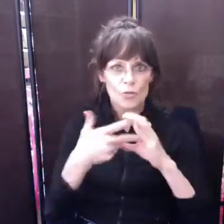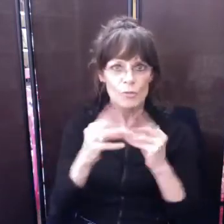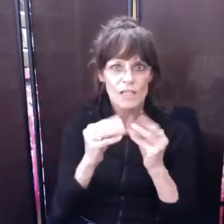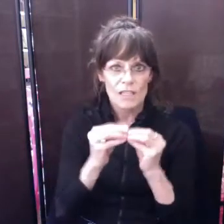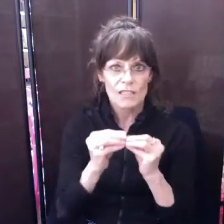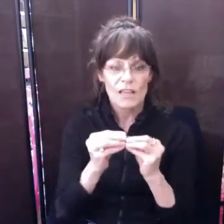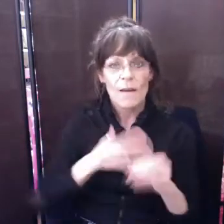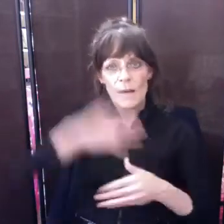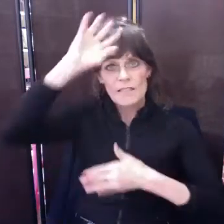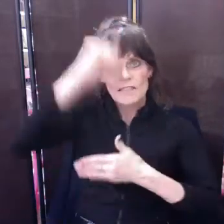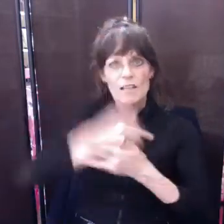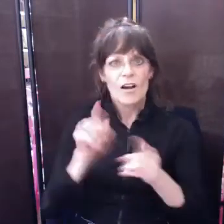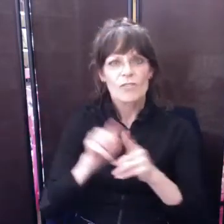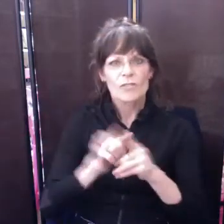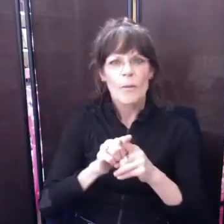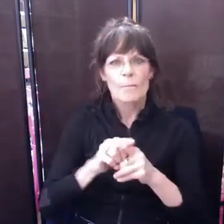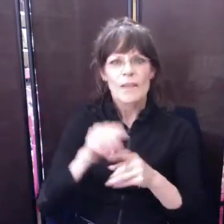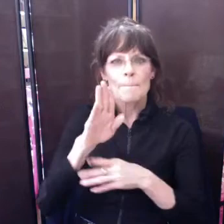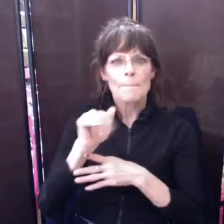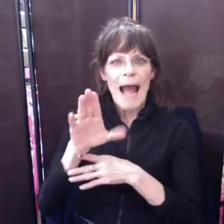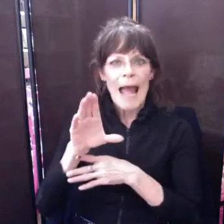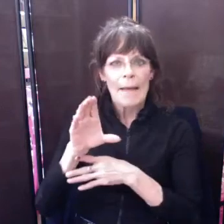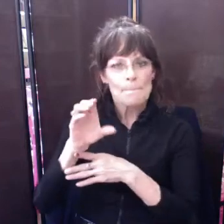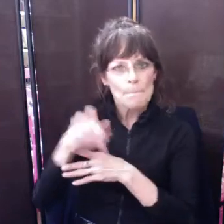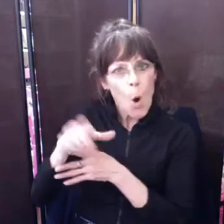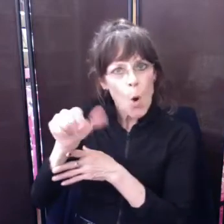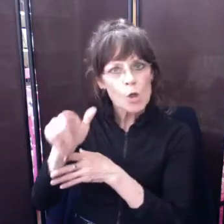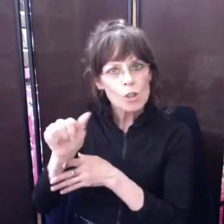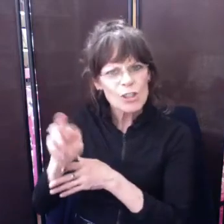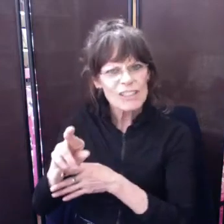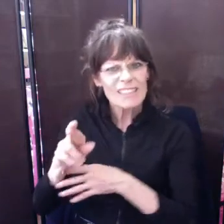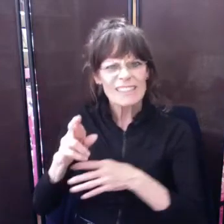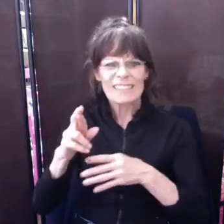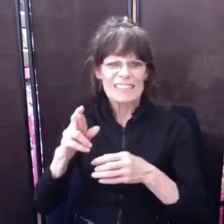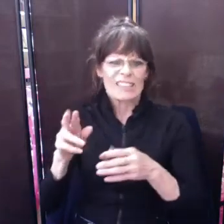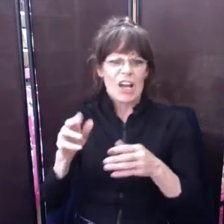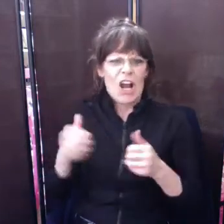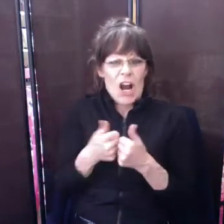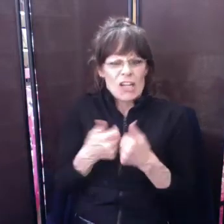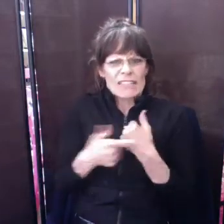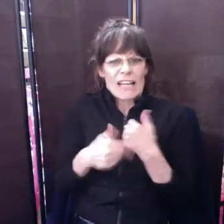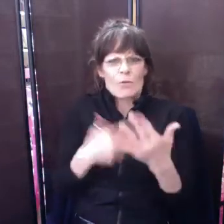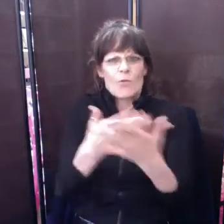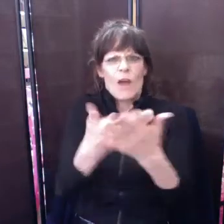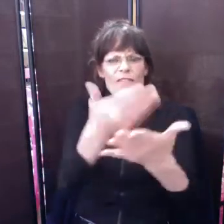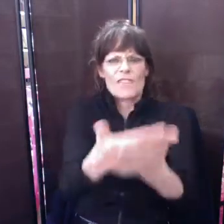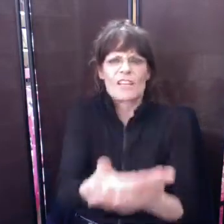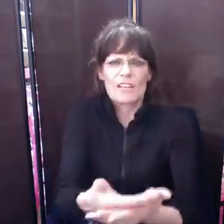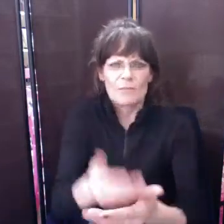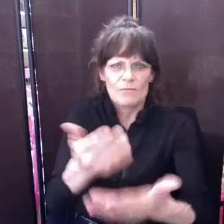has bipolar disorder. He has trouble getting to places on time. He is on fire for AA right now. He